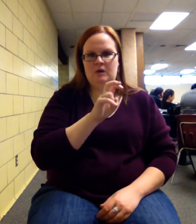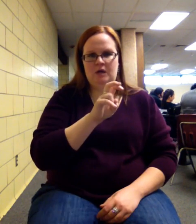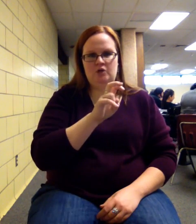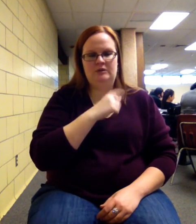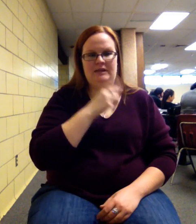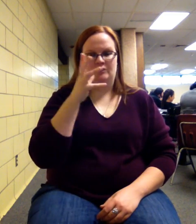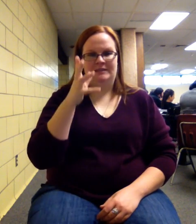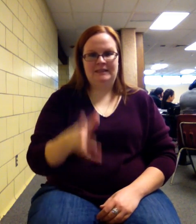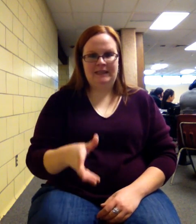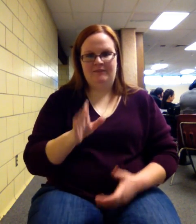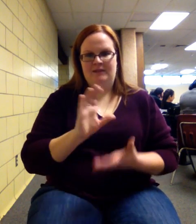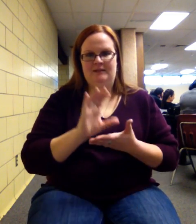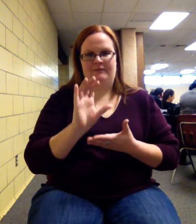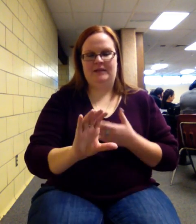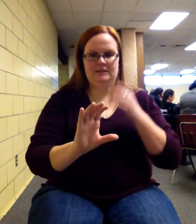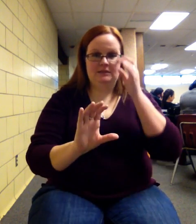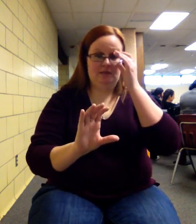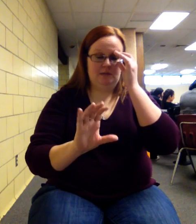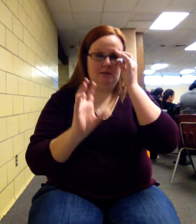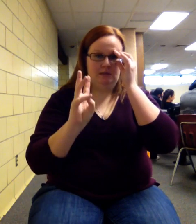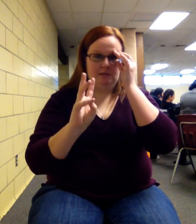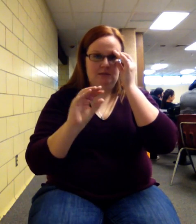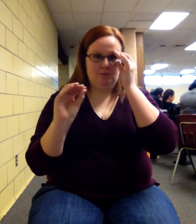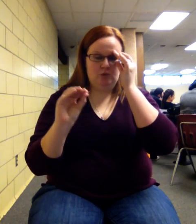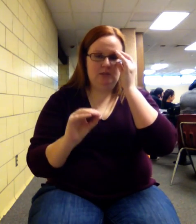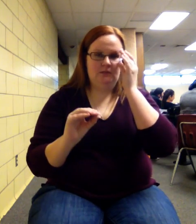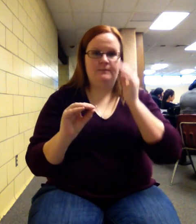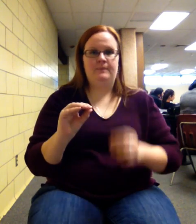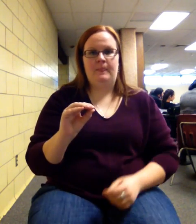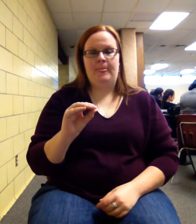leave it invested at that 6%? So you earn 6%